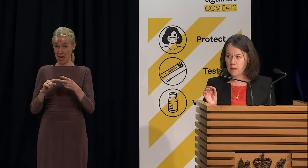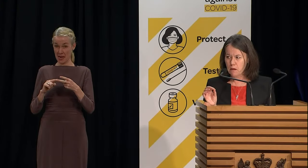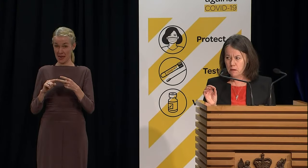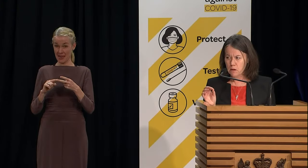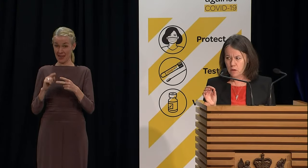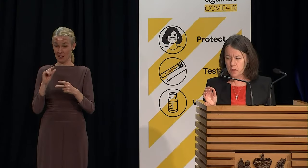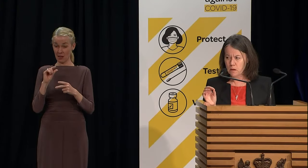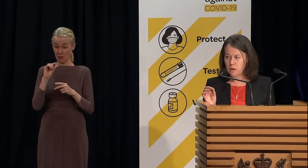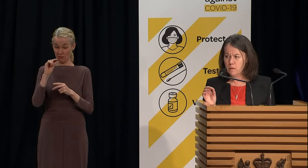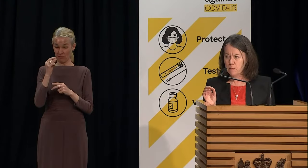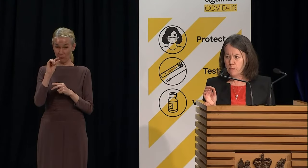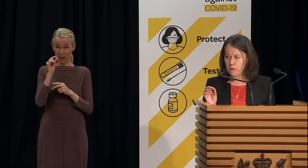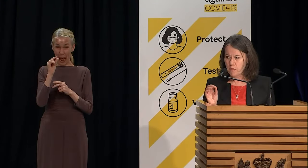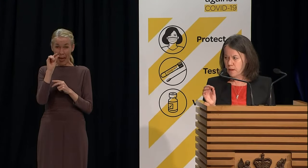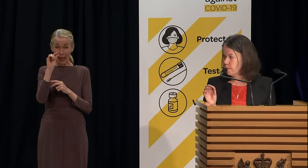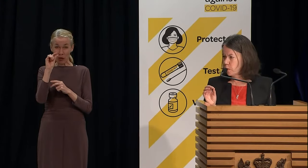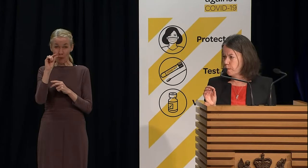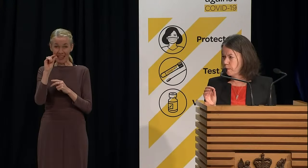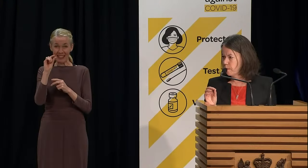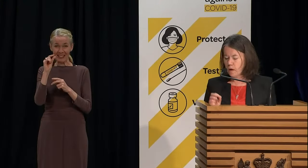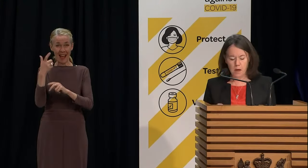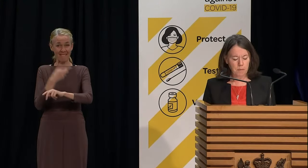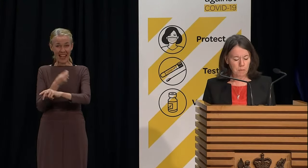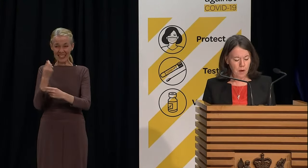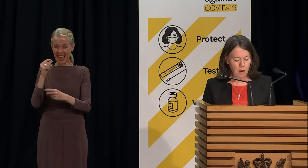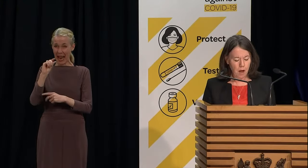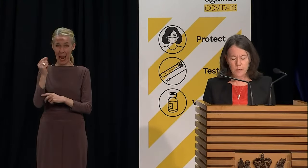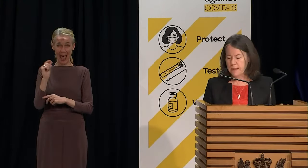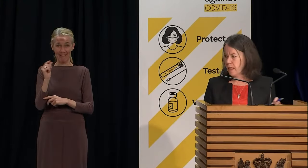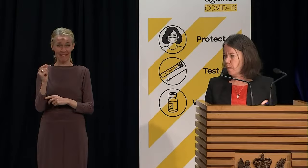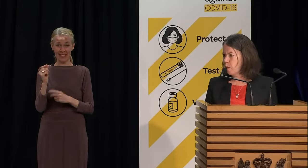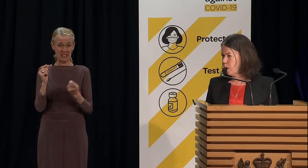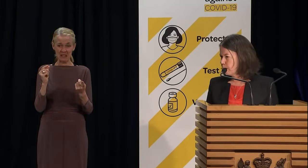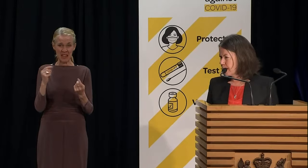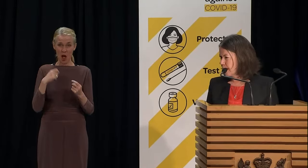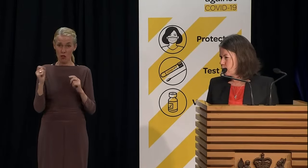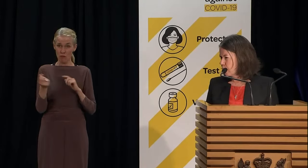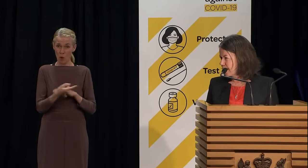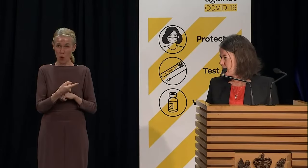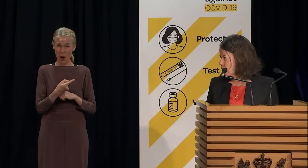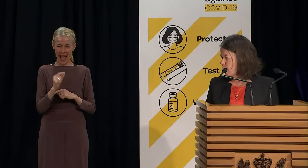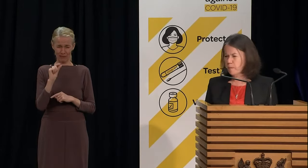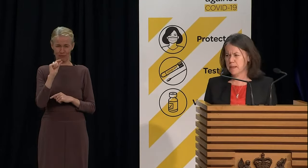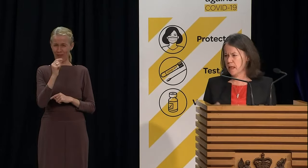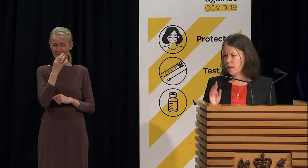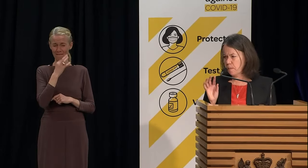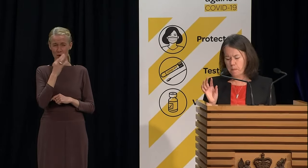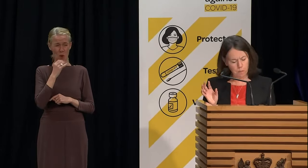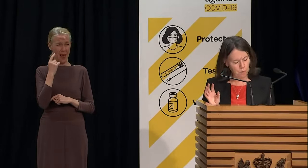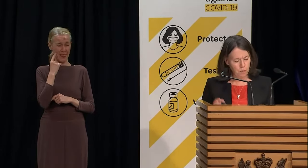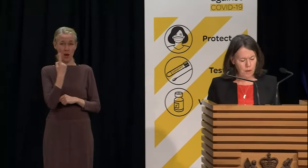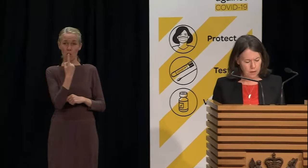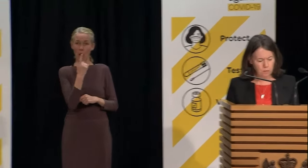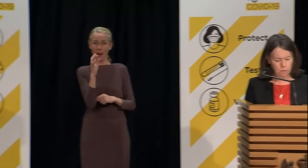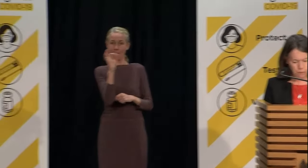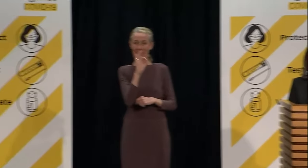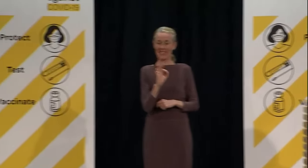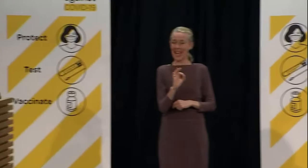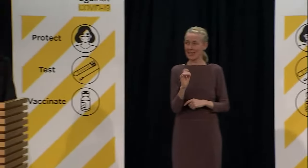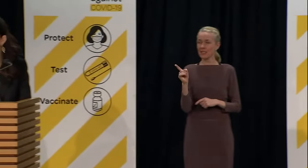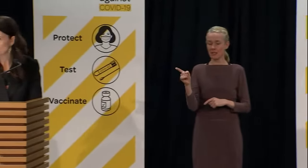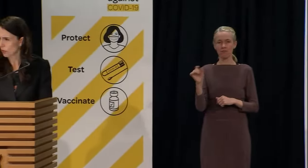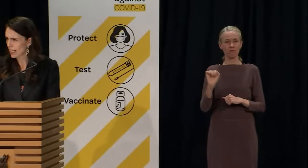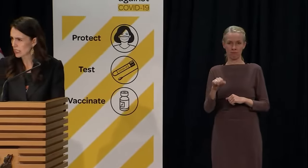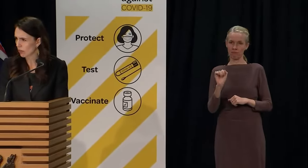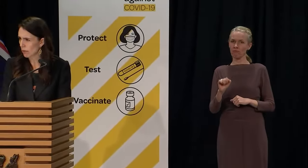of discarded doses. Very small. I would say about 1% or less than 1%. We're well under the